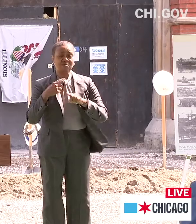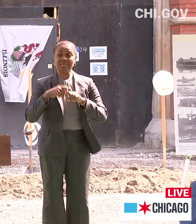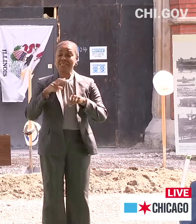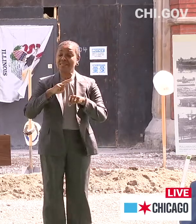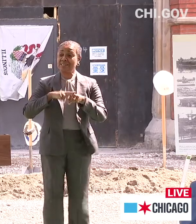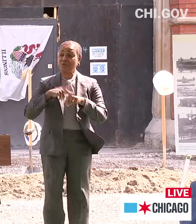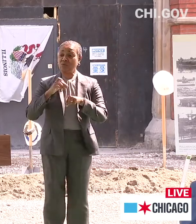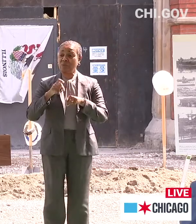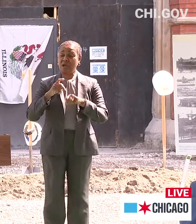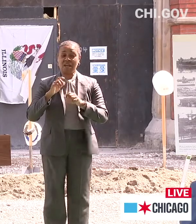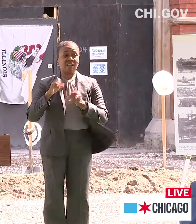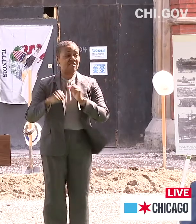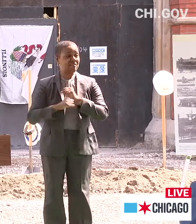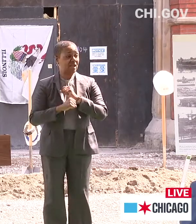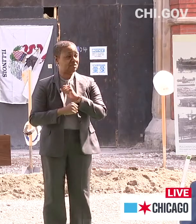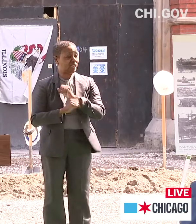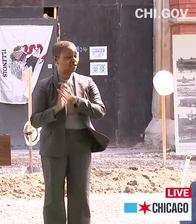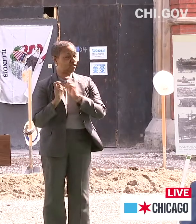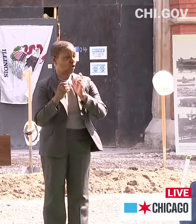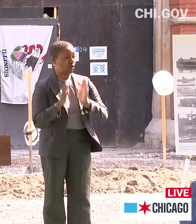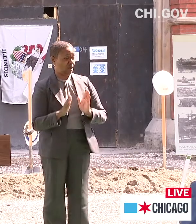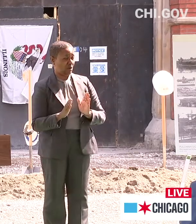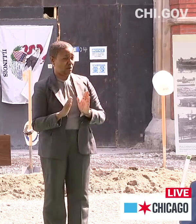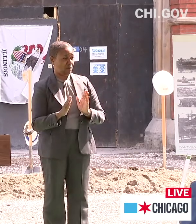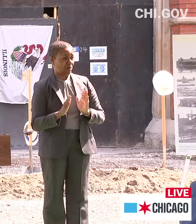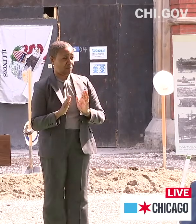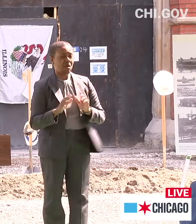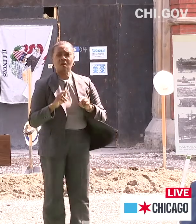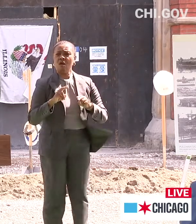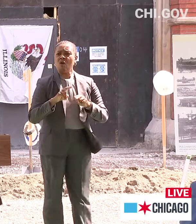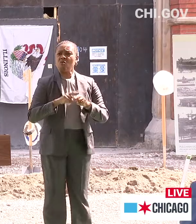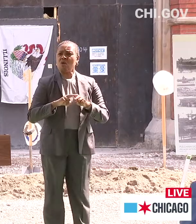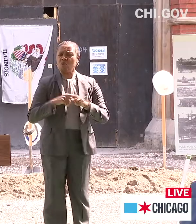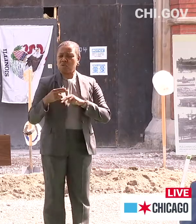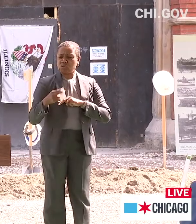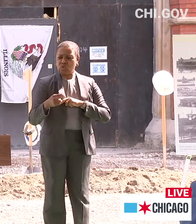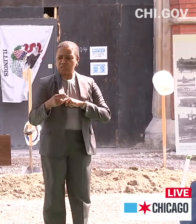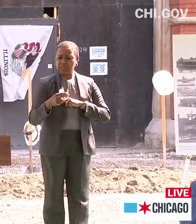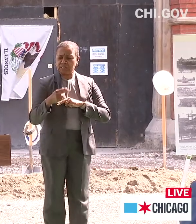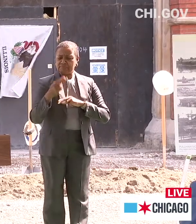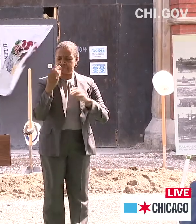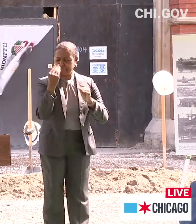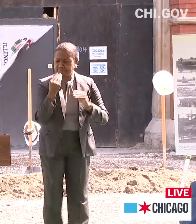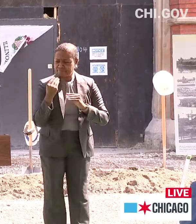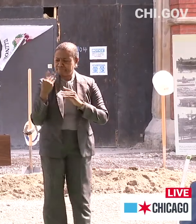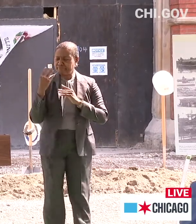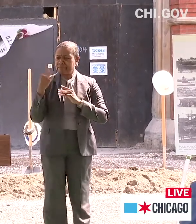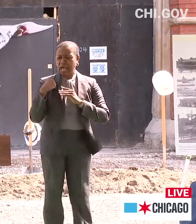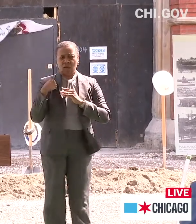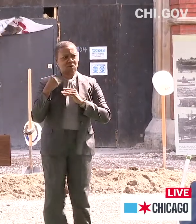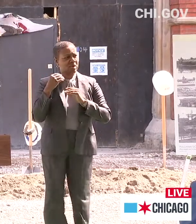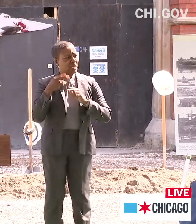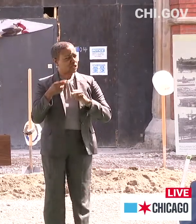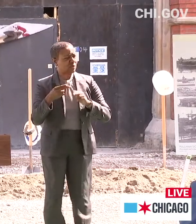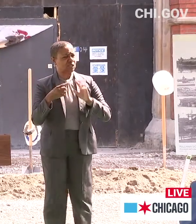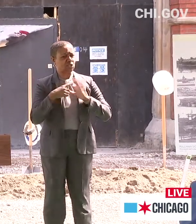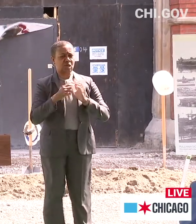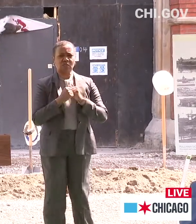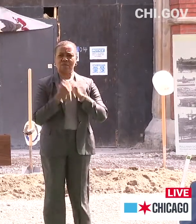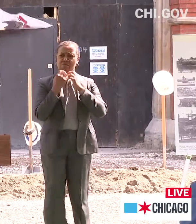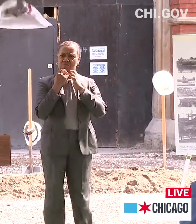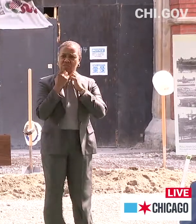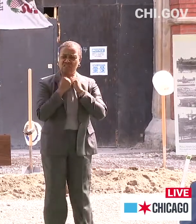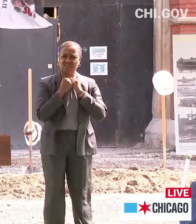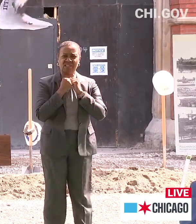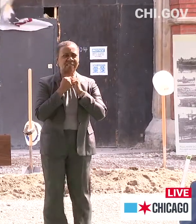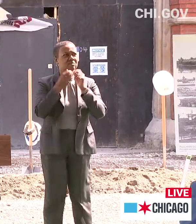donor. When you think about railroad in our history, Union Pacific's history with the national parks started with preserving the